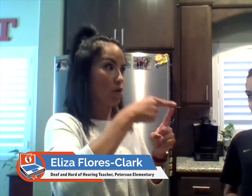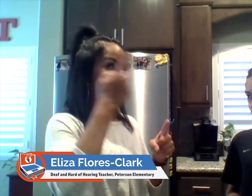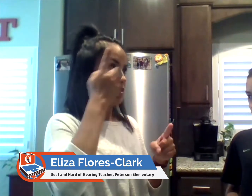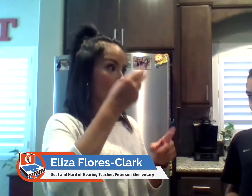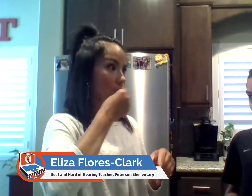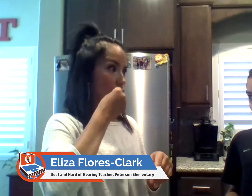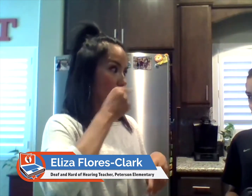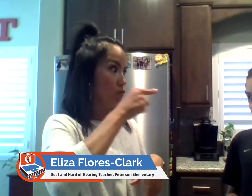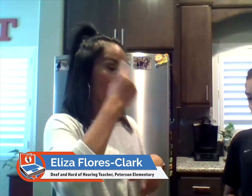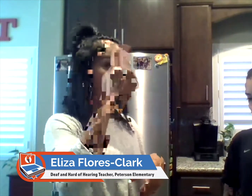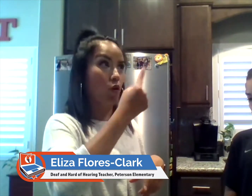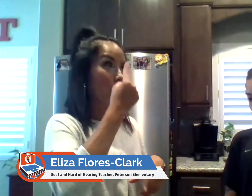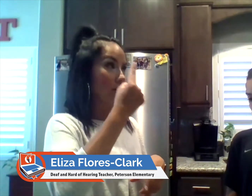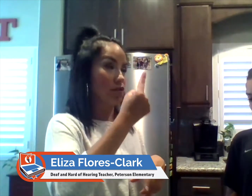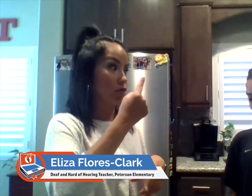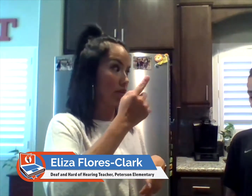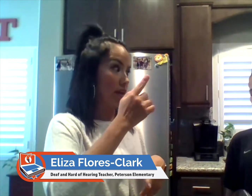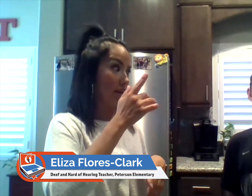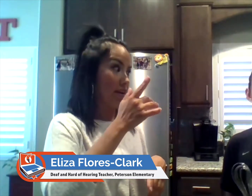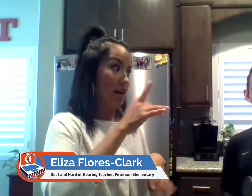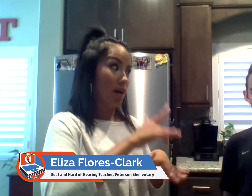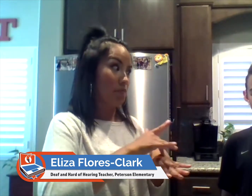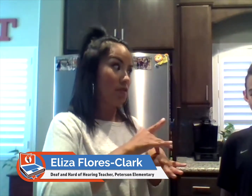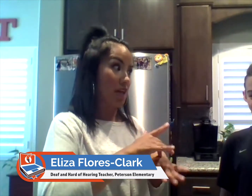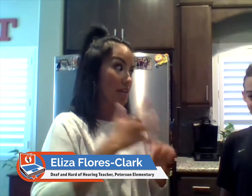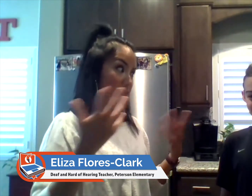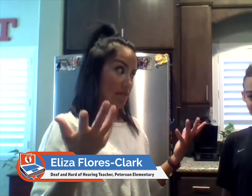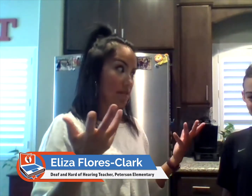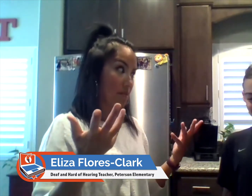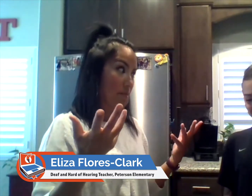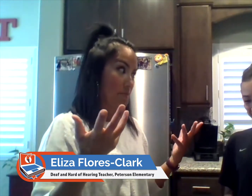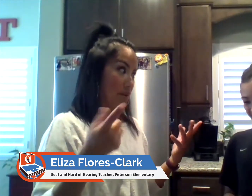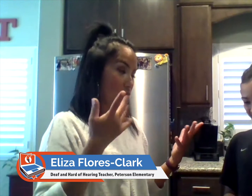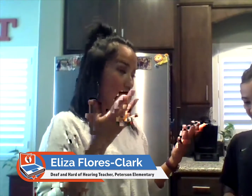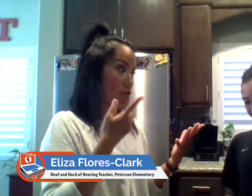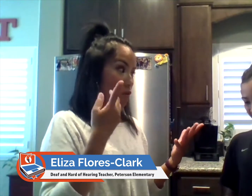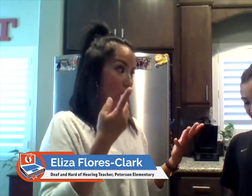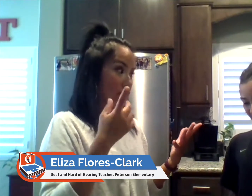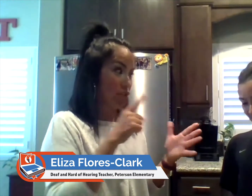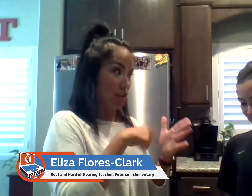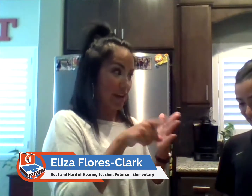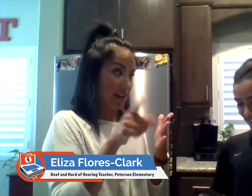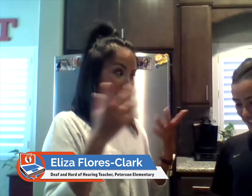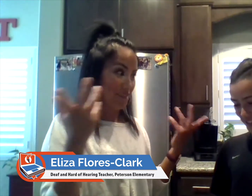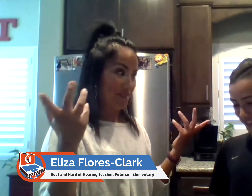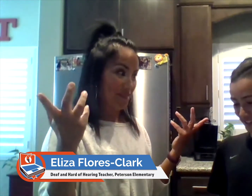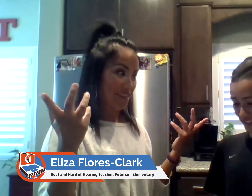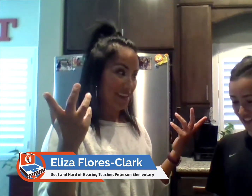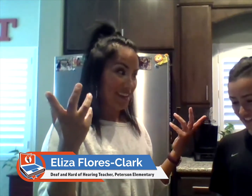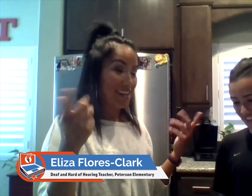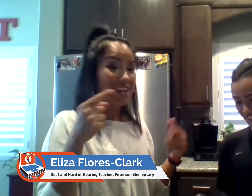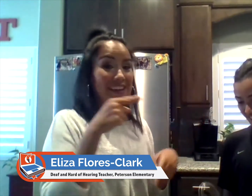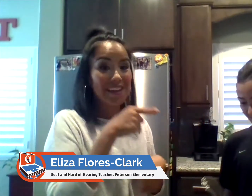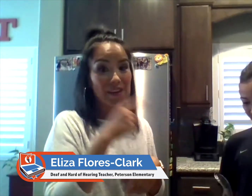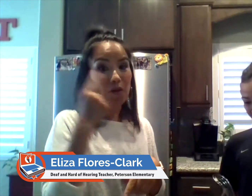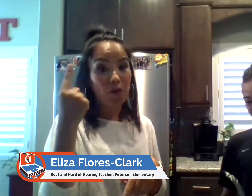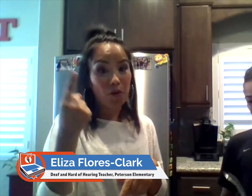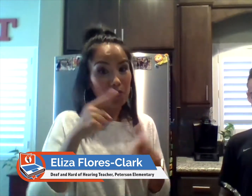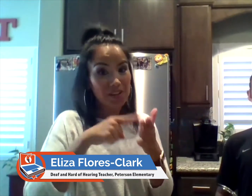see food? You're like obsessed. What do you always check? Check the date. He always